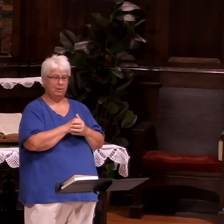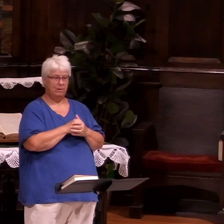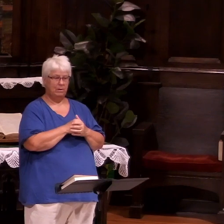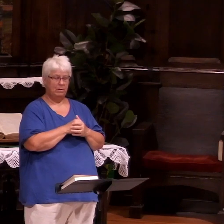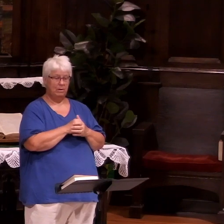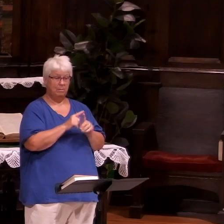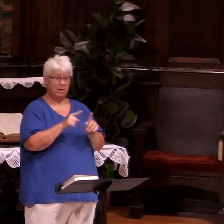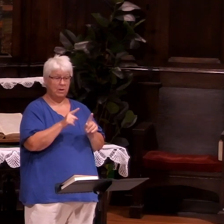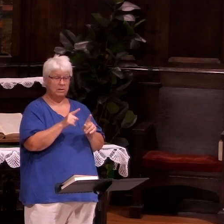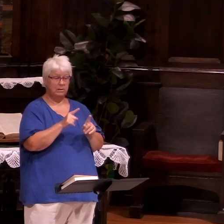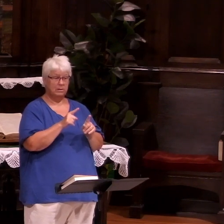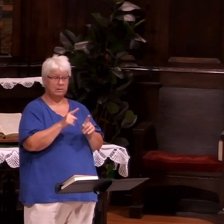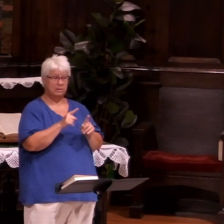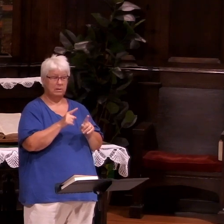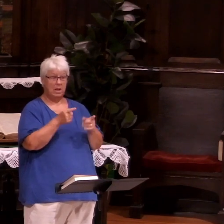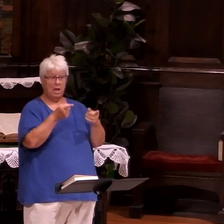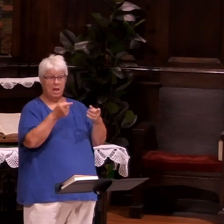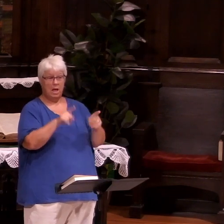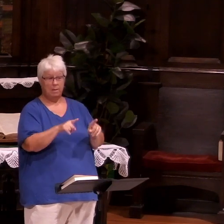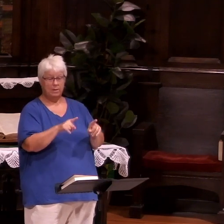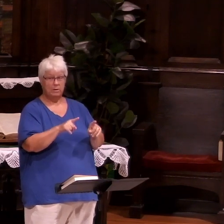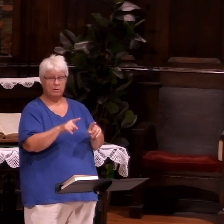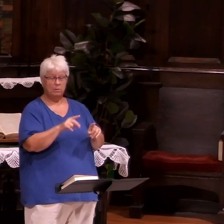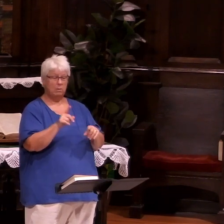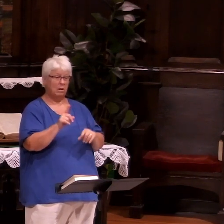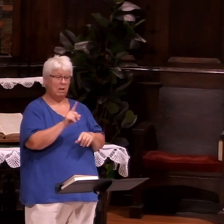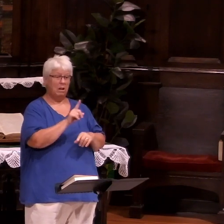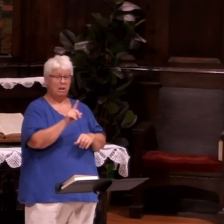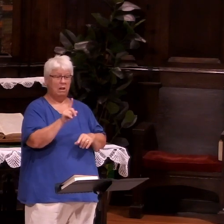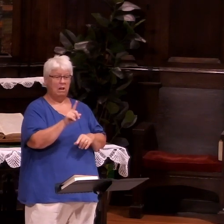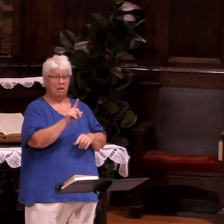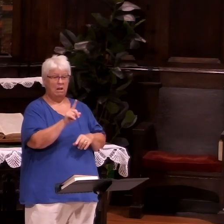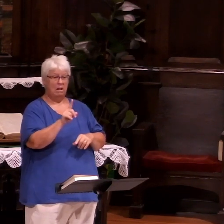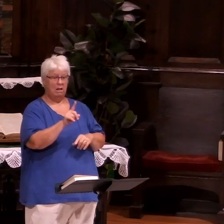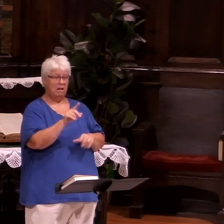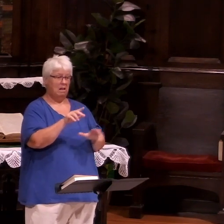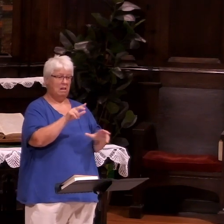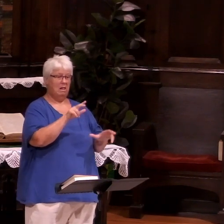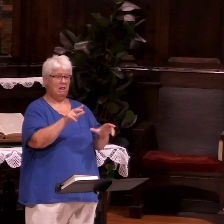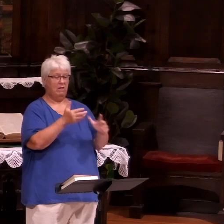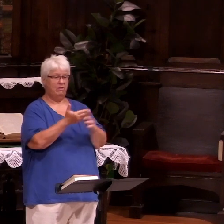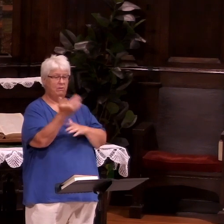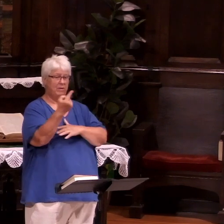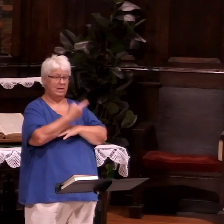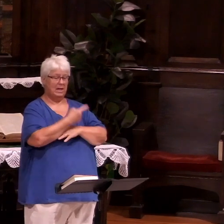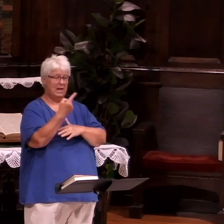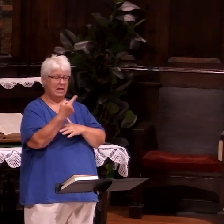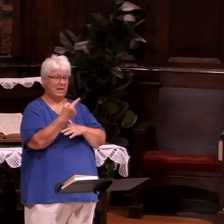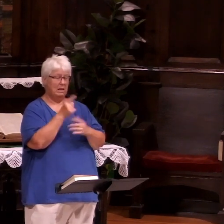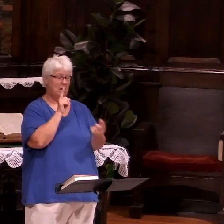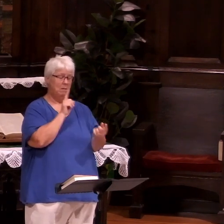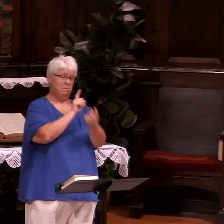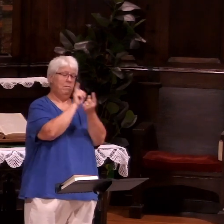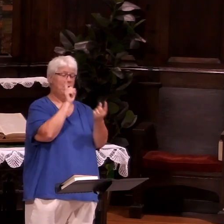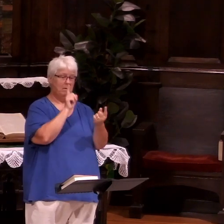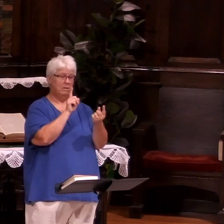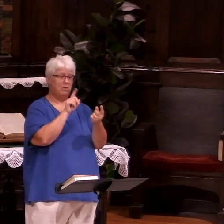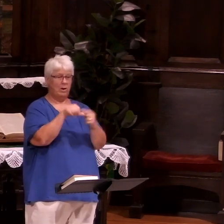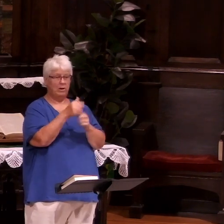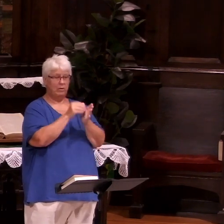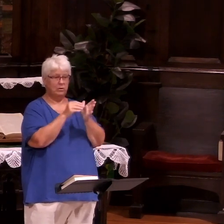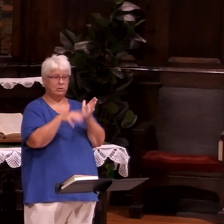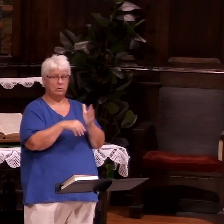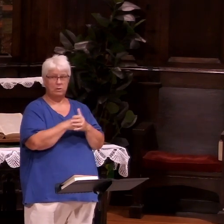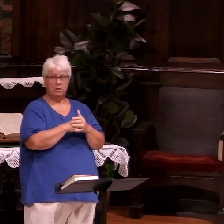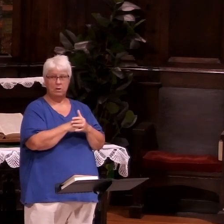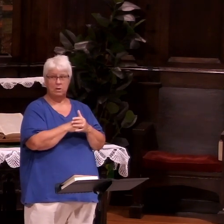as fate would have it, while fumbling anxiously and awkwardly through the day, Evan bumps into another